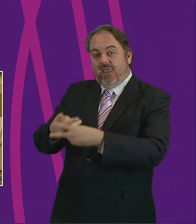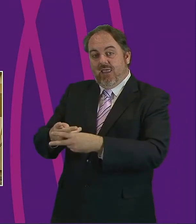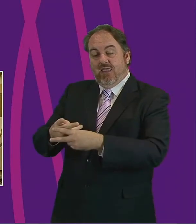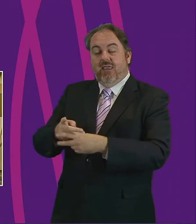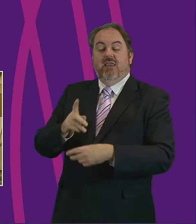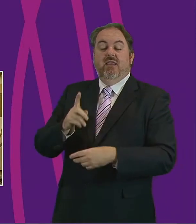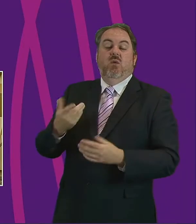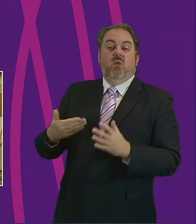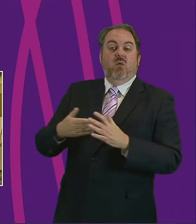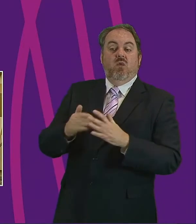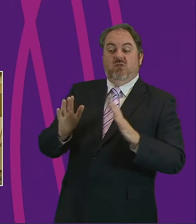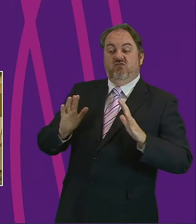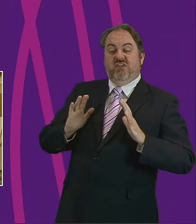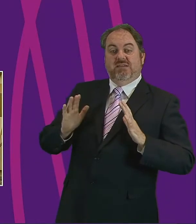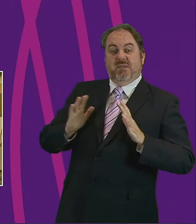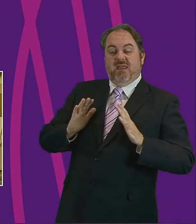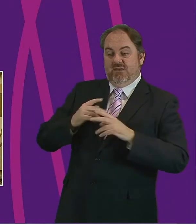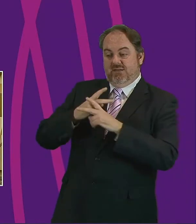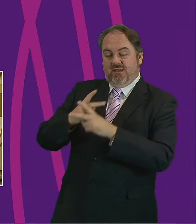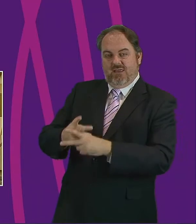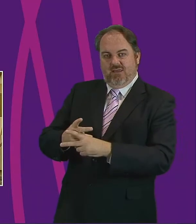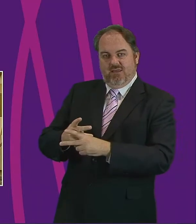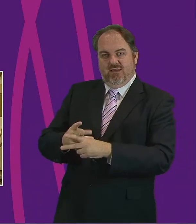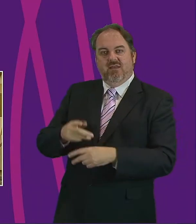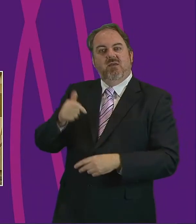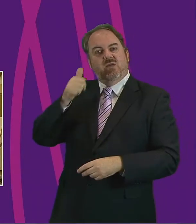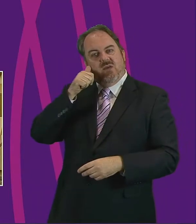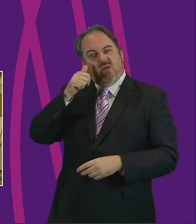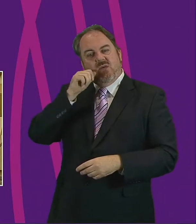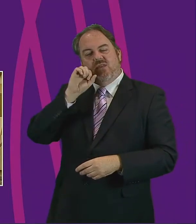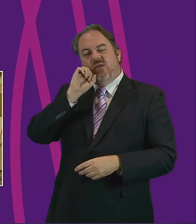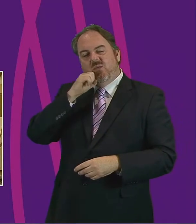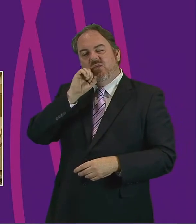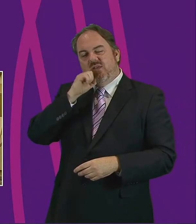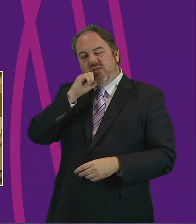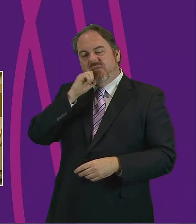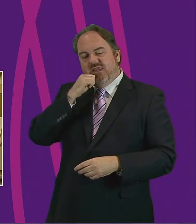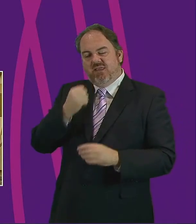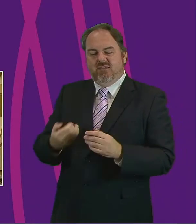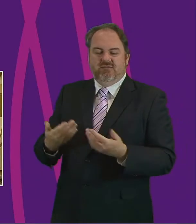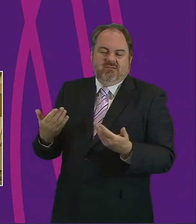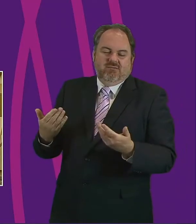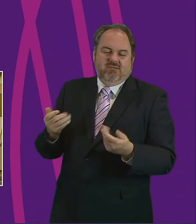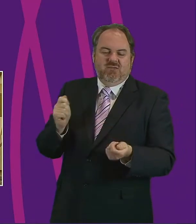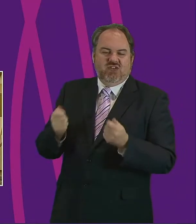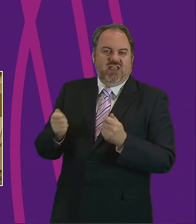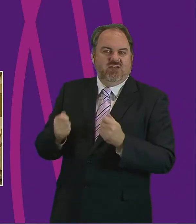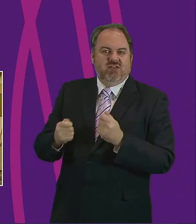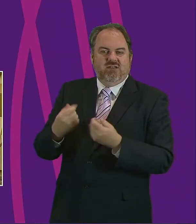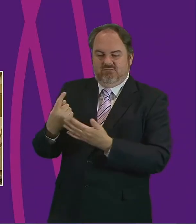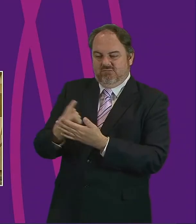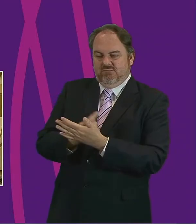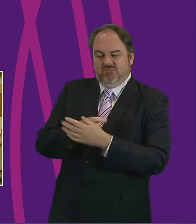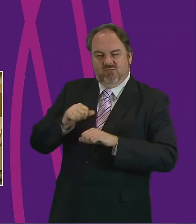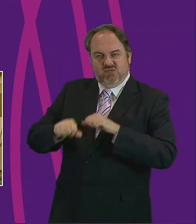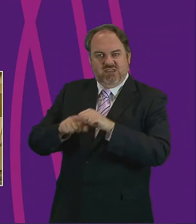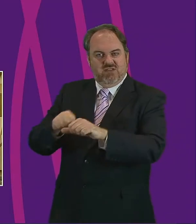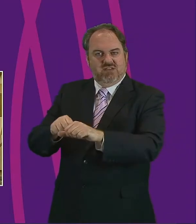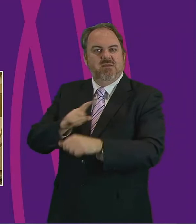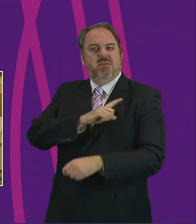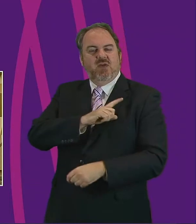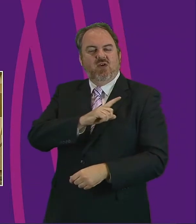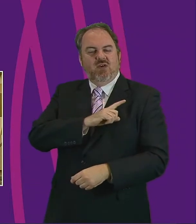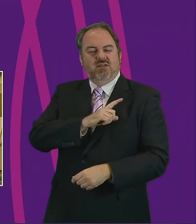to the care home sector on restricted visiting and a pause on normal activities and routines to protect residents, staff and visitors have had a